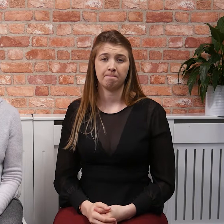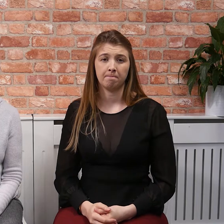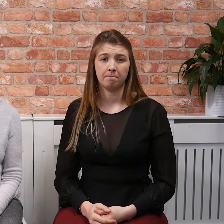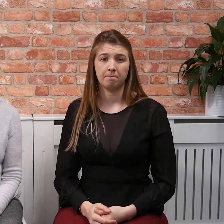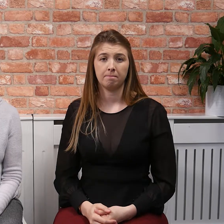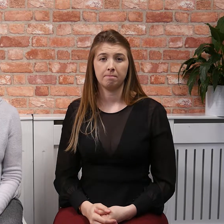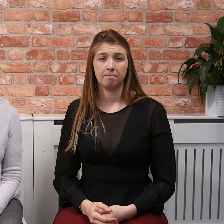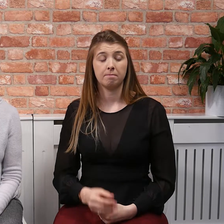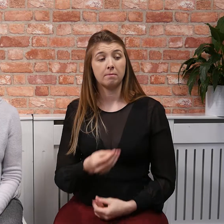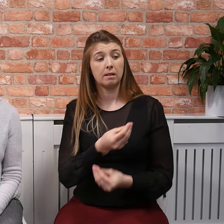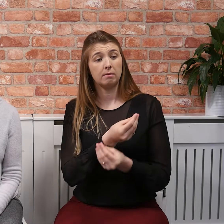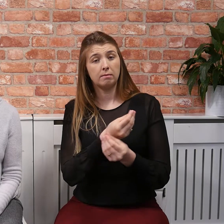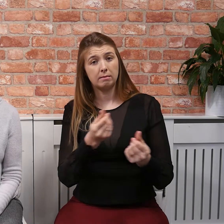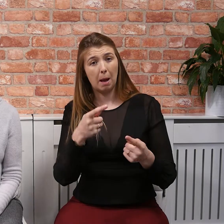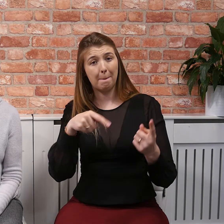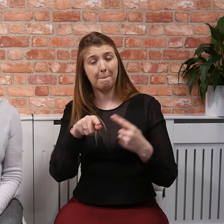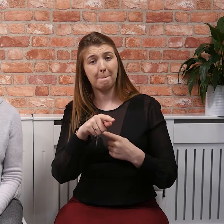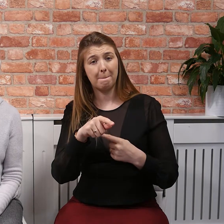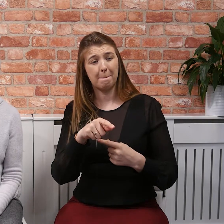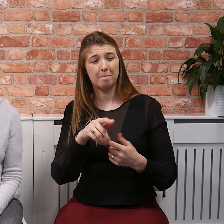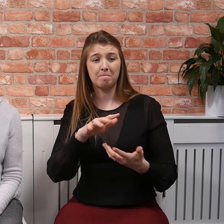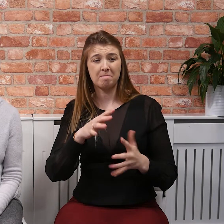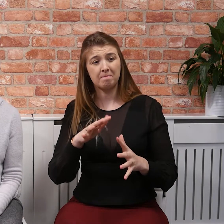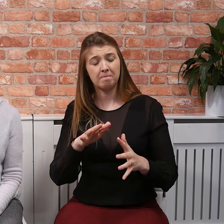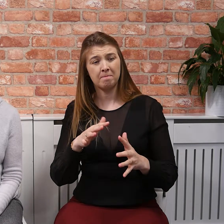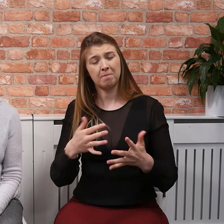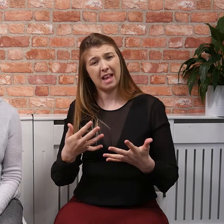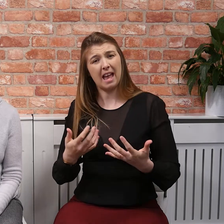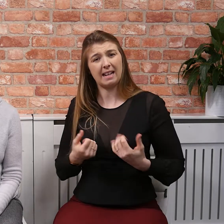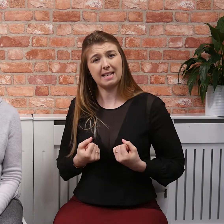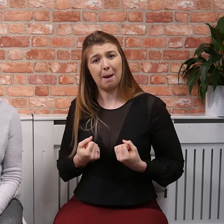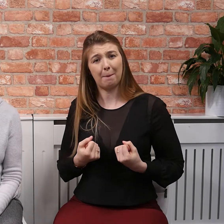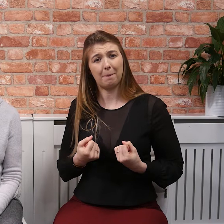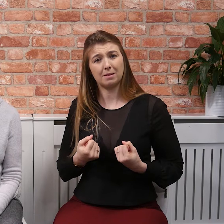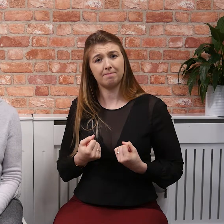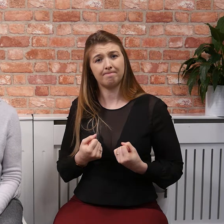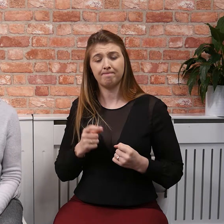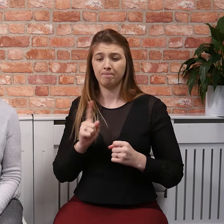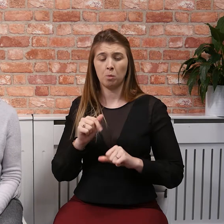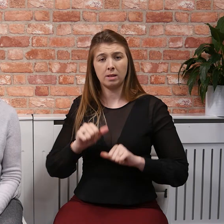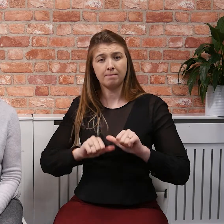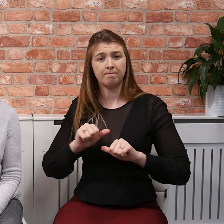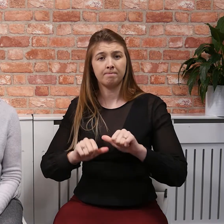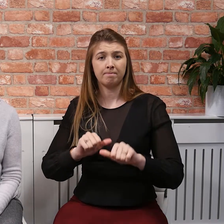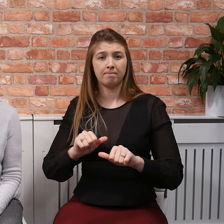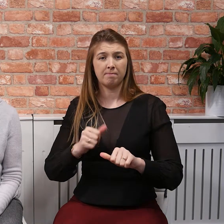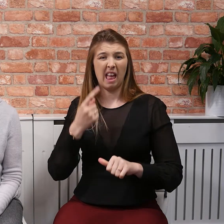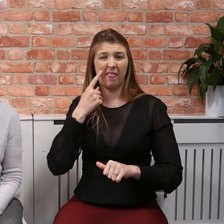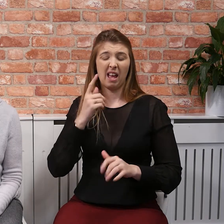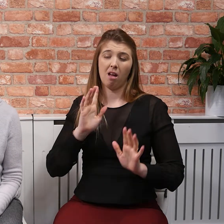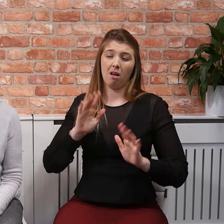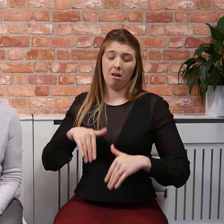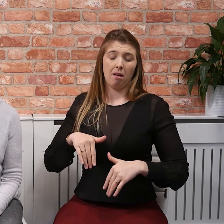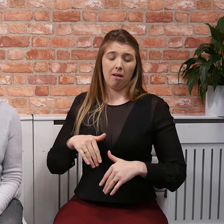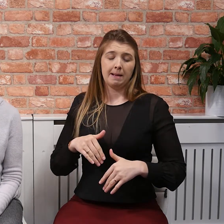Some people sort of accept what's happening. They see it as one of those things and they're